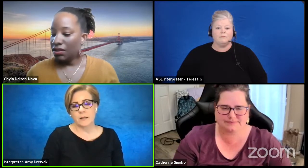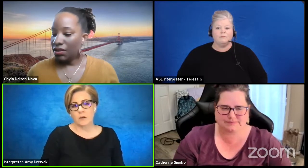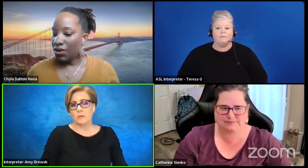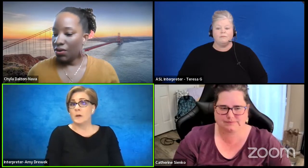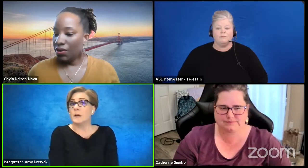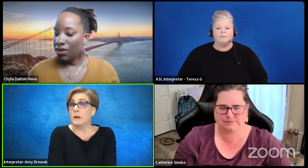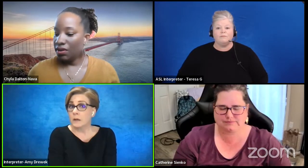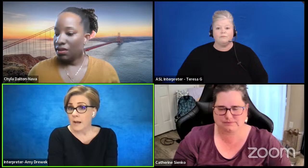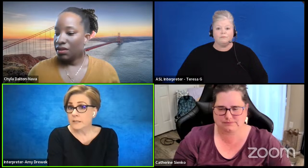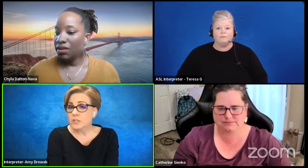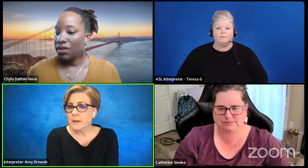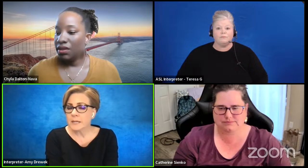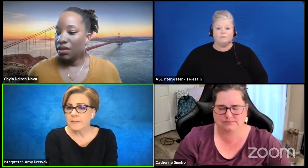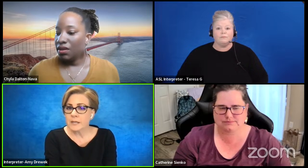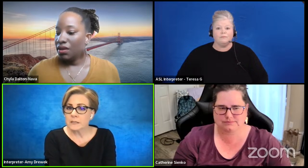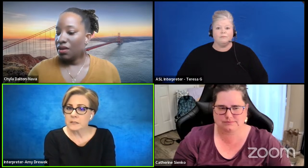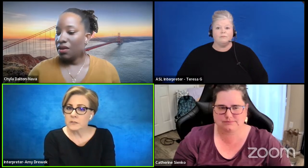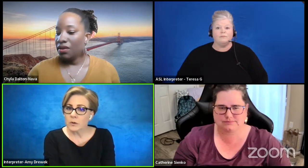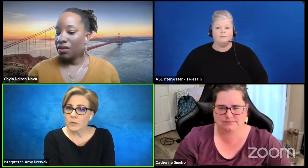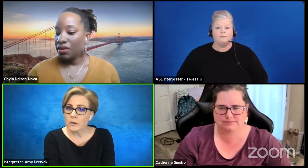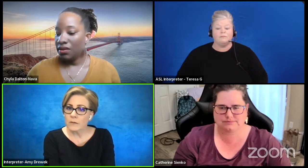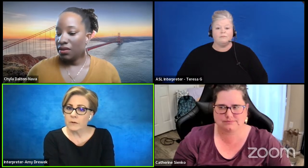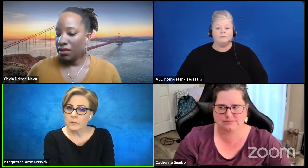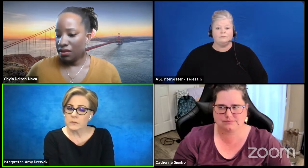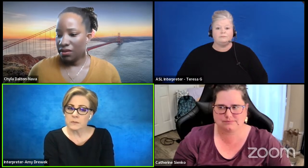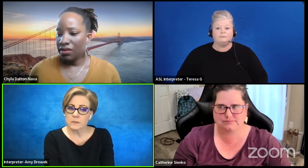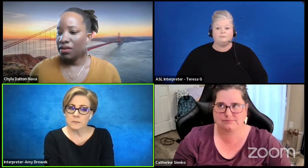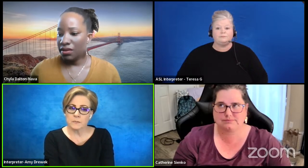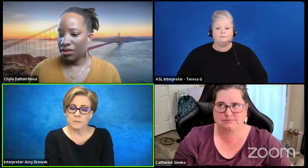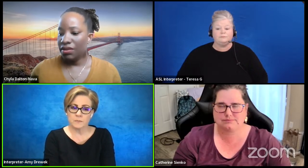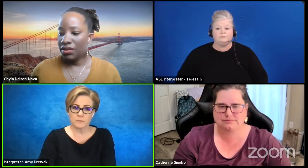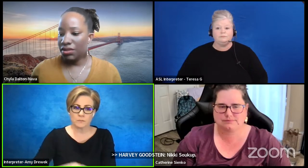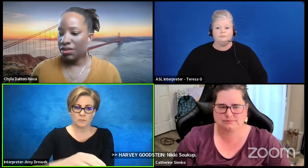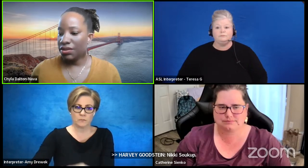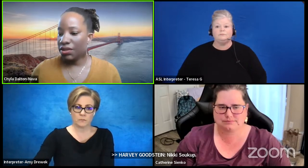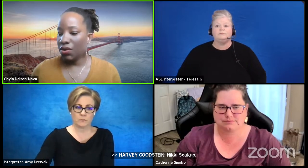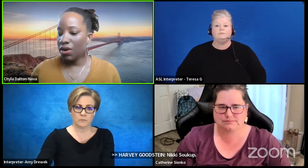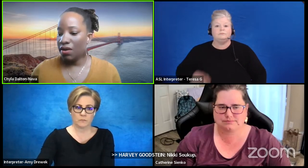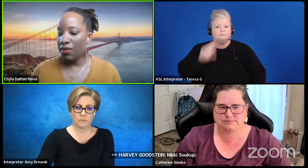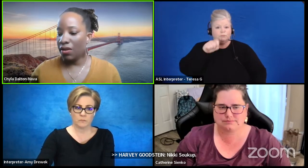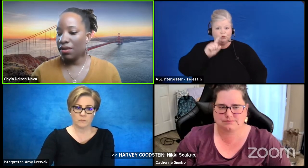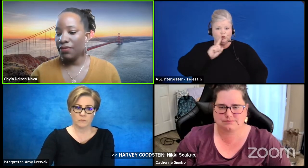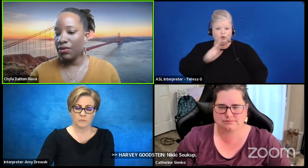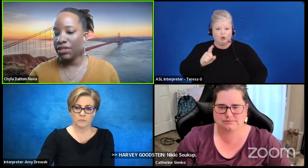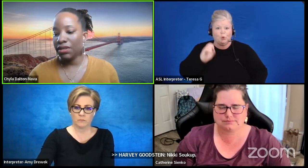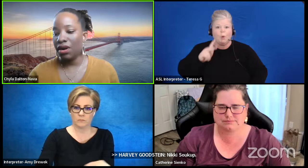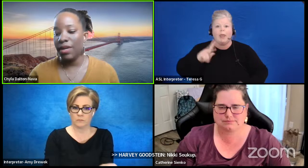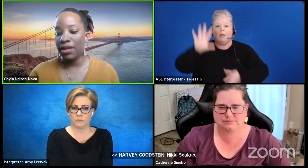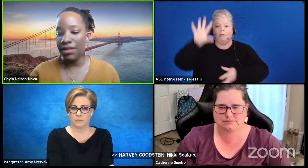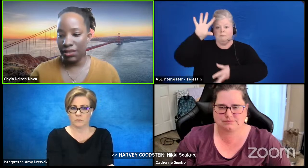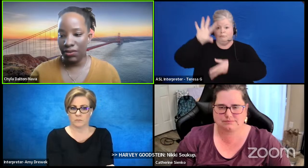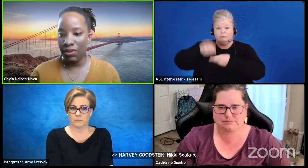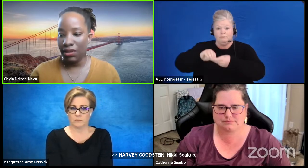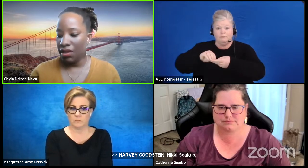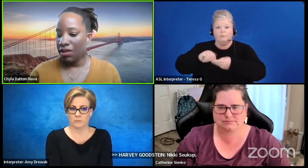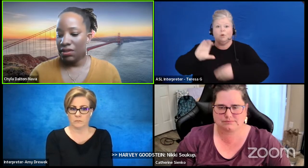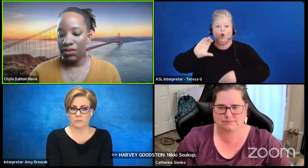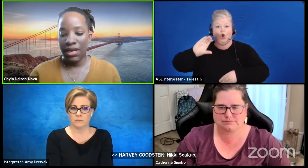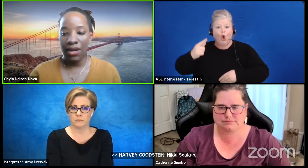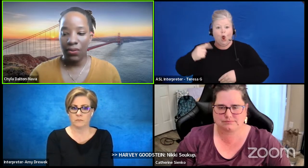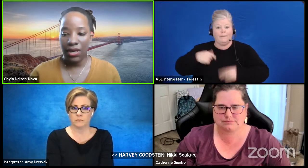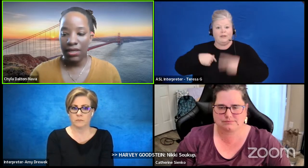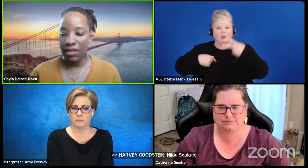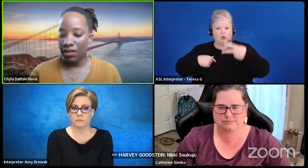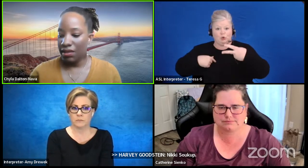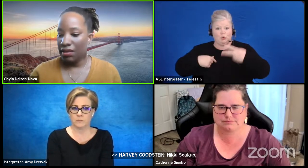This is Commissioner So- Cienko. Kyla, do you mind giving us the total of votes? Sure. So of all of the votes, Carmen got 2,